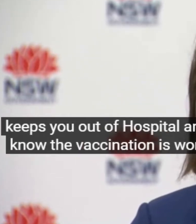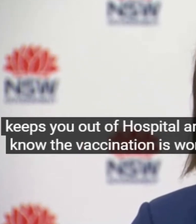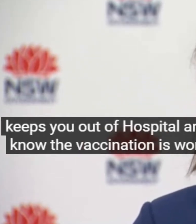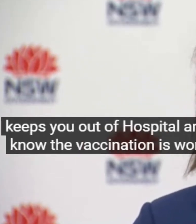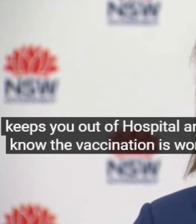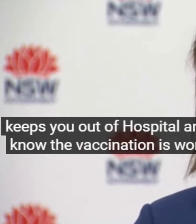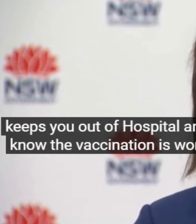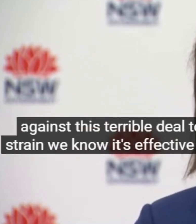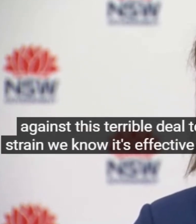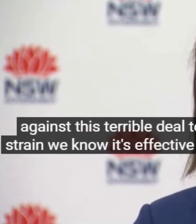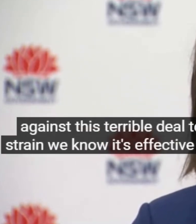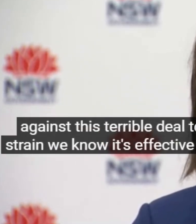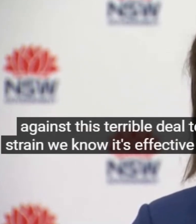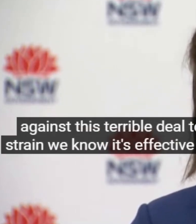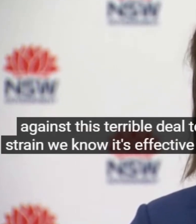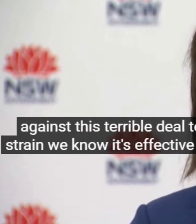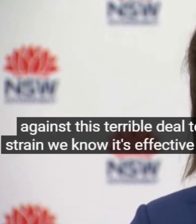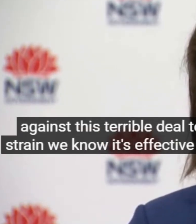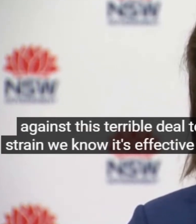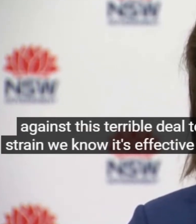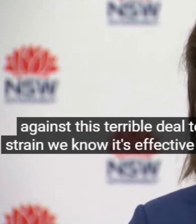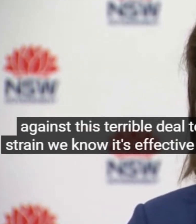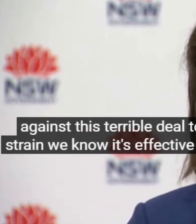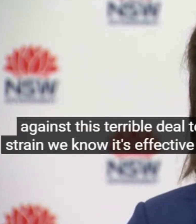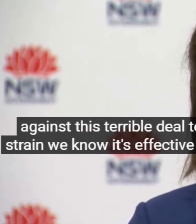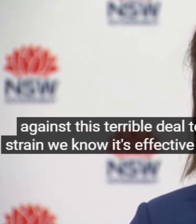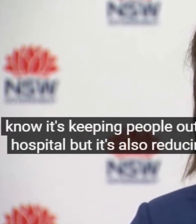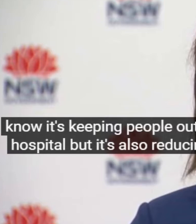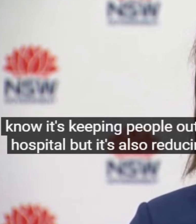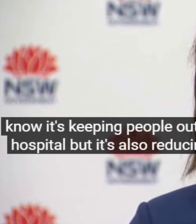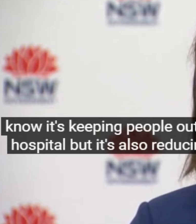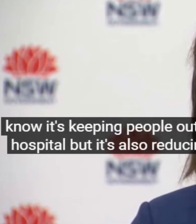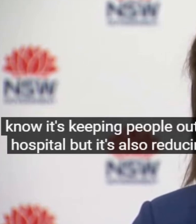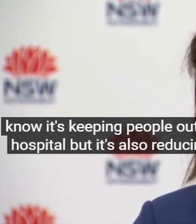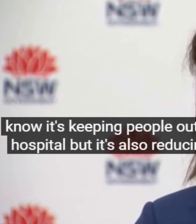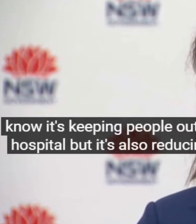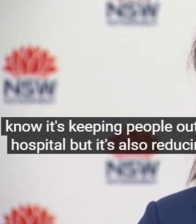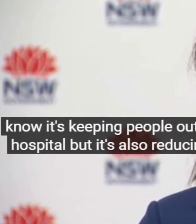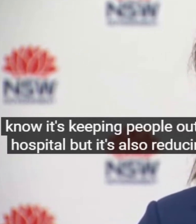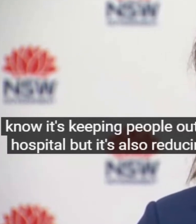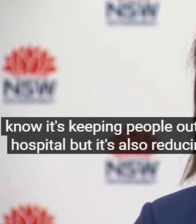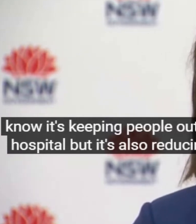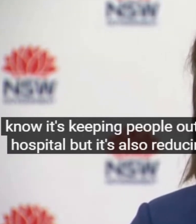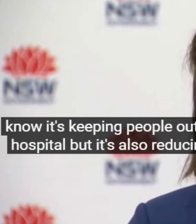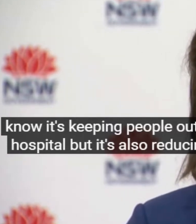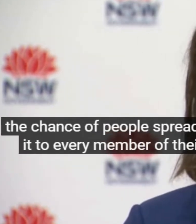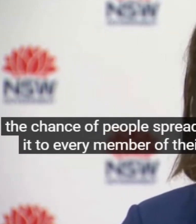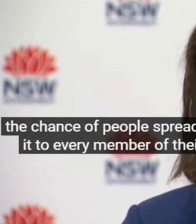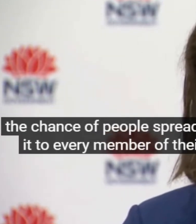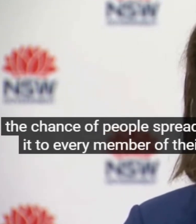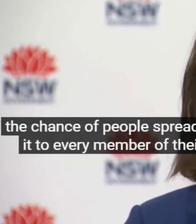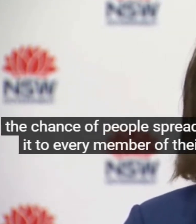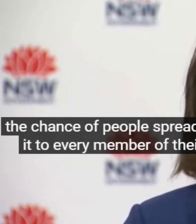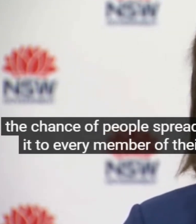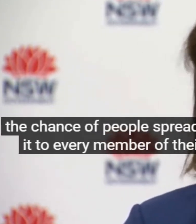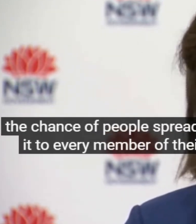is proving to be the right way forward. Come forward and get vaccinated. Whether it's the target of 70% or 80%, we know once we hit those